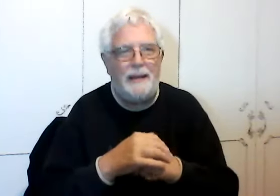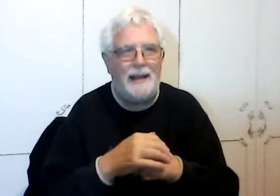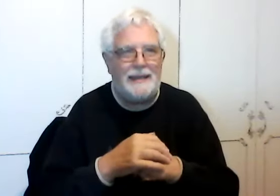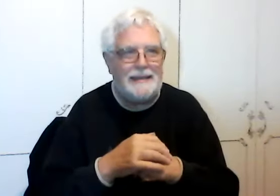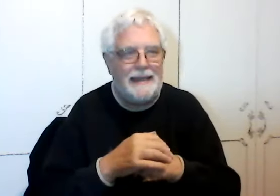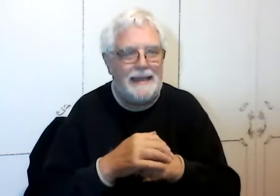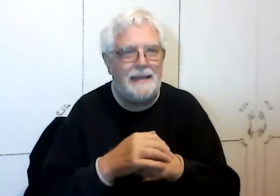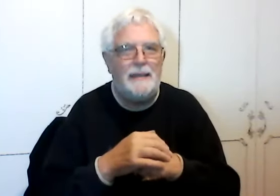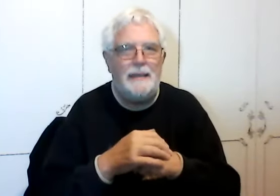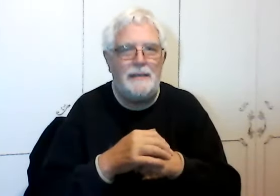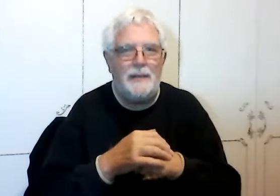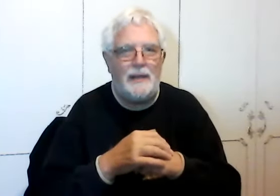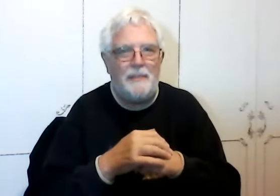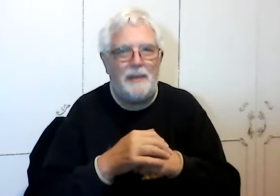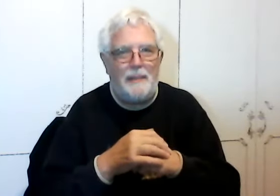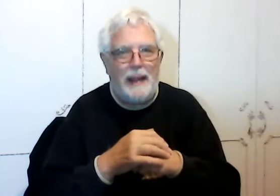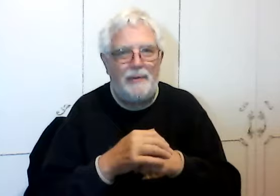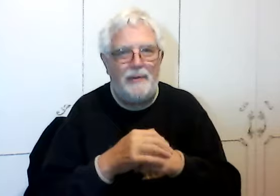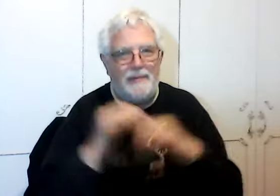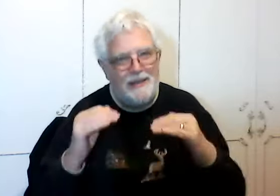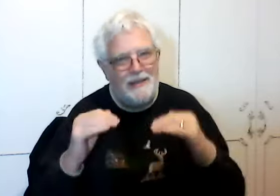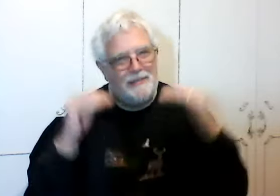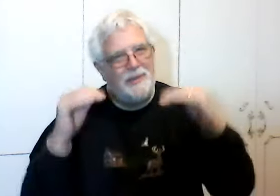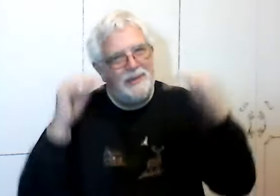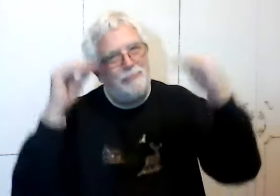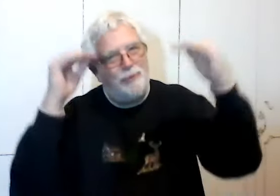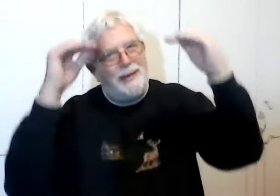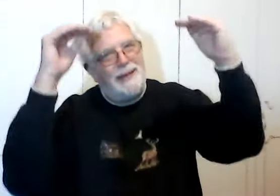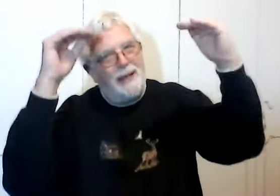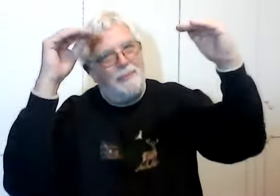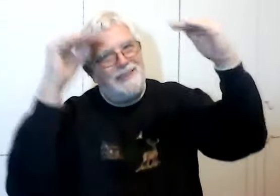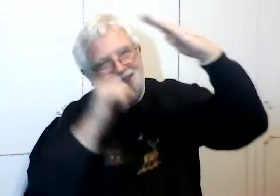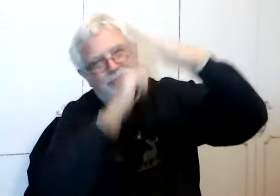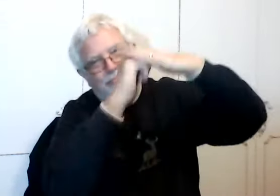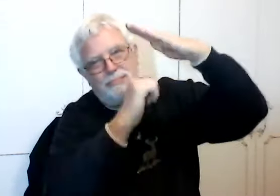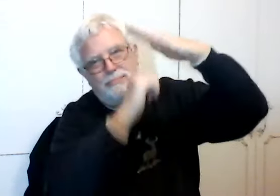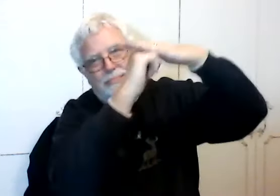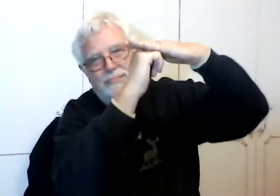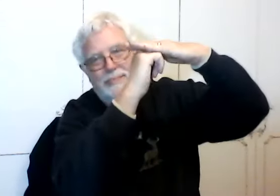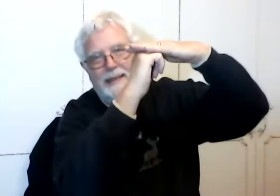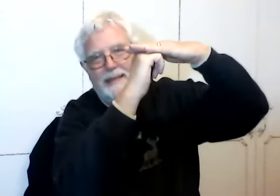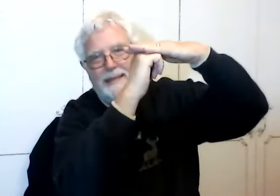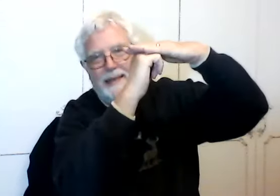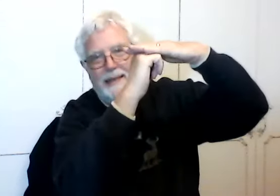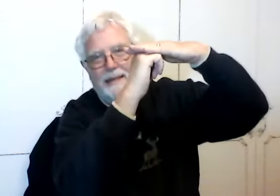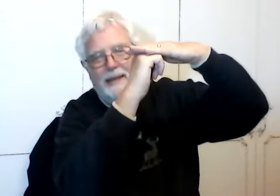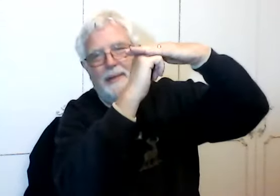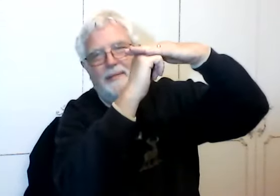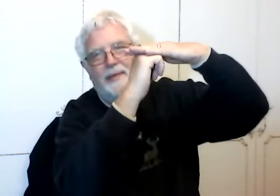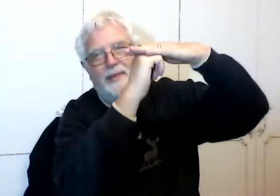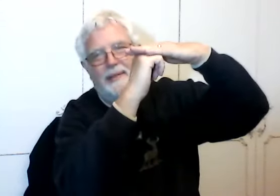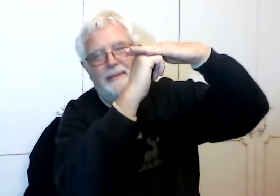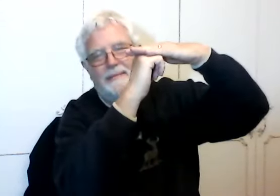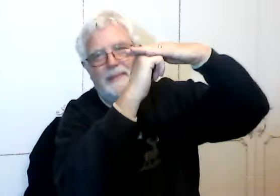glass ceiling, so there could be a barrier of, so say, progressing upwards and then you hit the ceiling, can't go any further. Yeah.